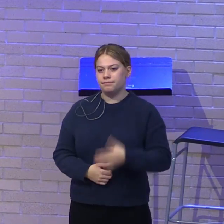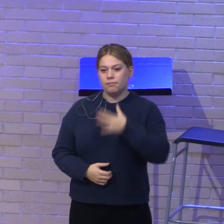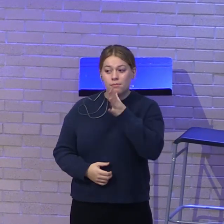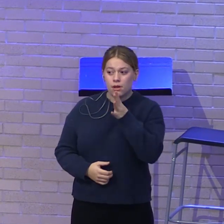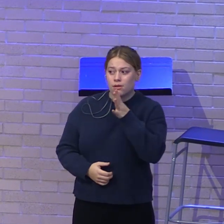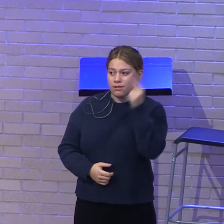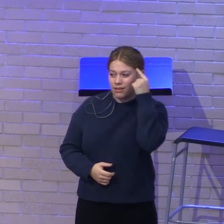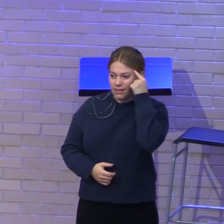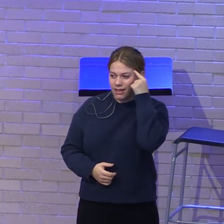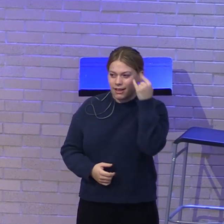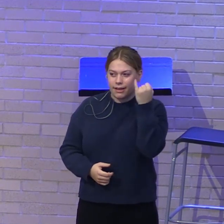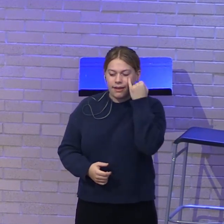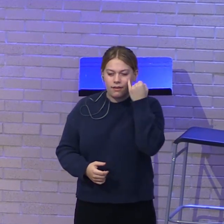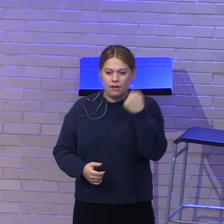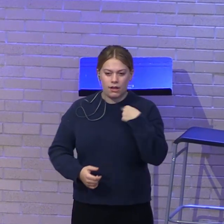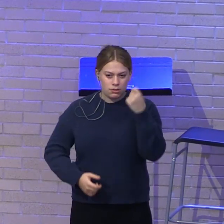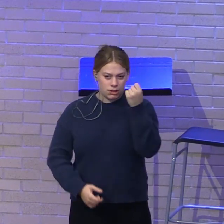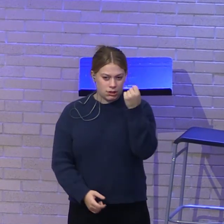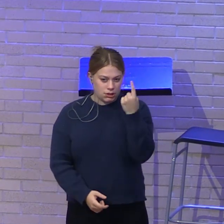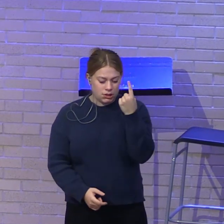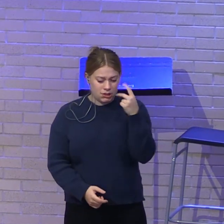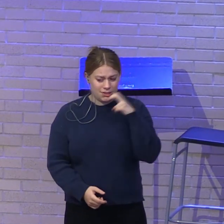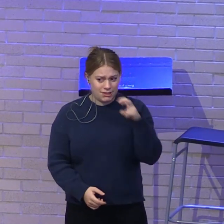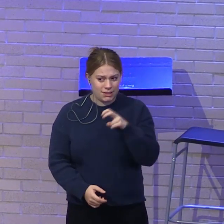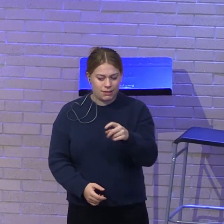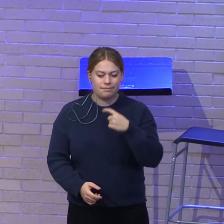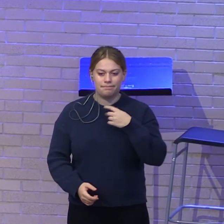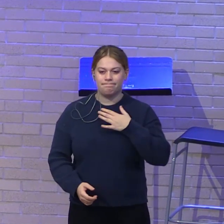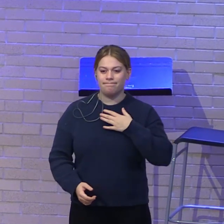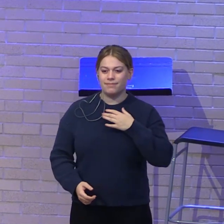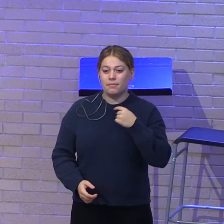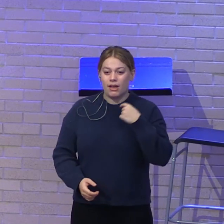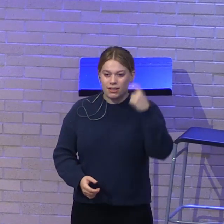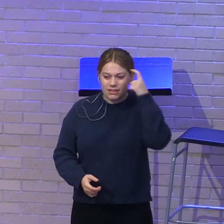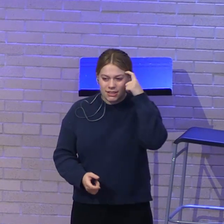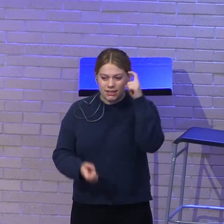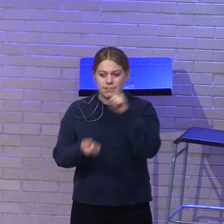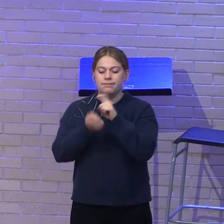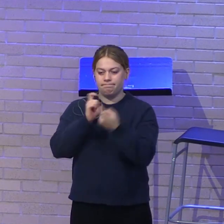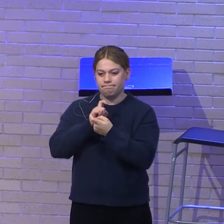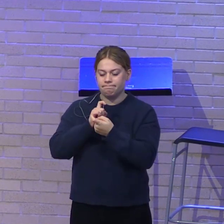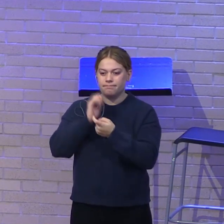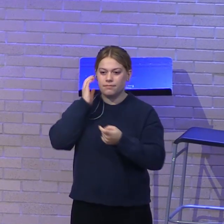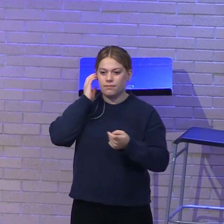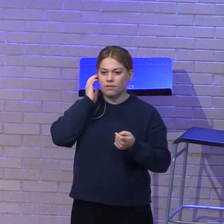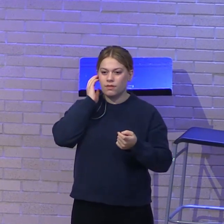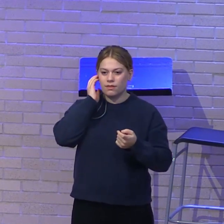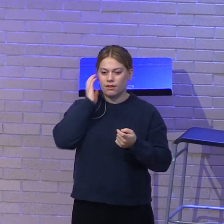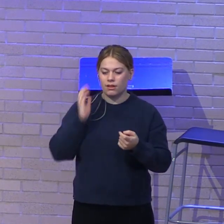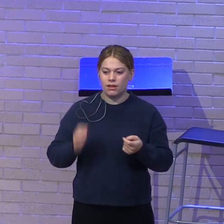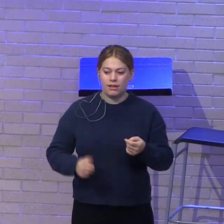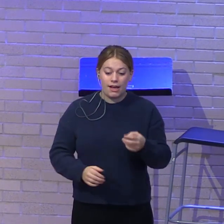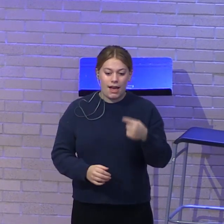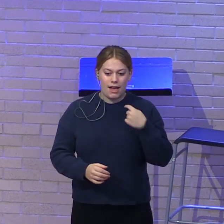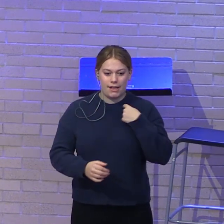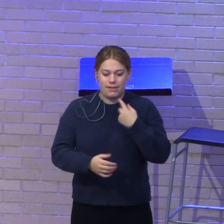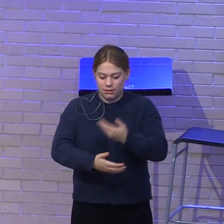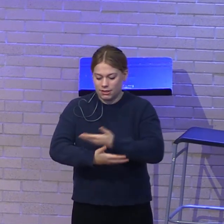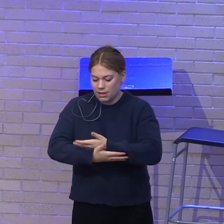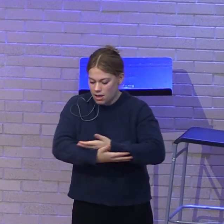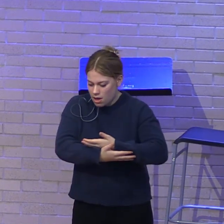knew what I was getting myself into, I would change my mind. And so we convinced a pet store to get one of the snakes out to let me hold it, thinking that